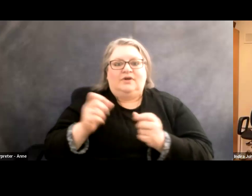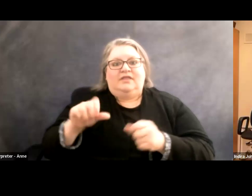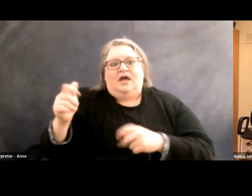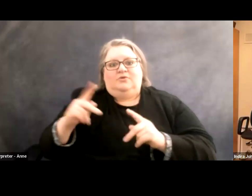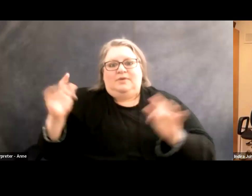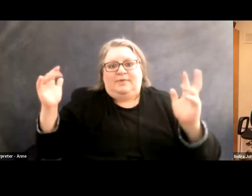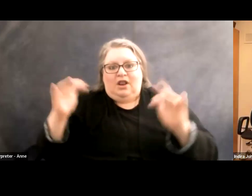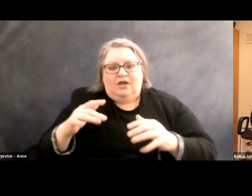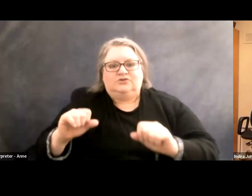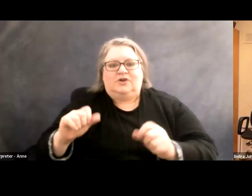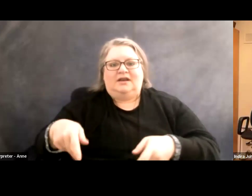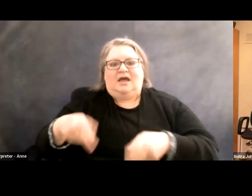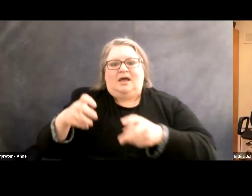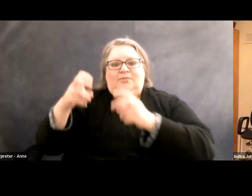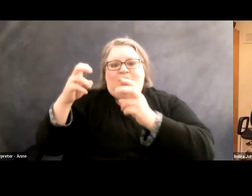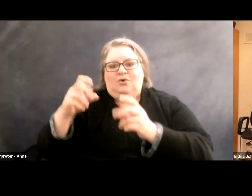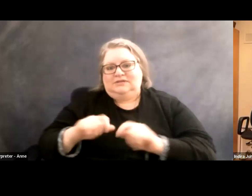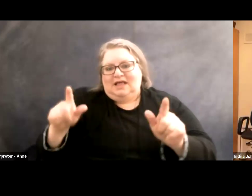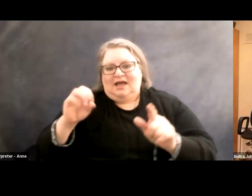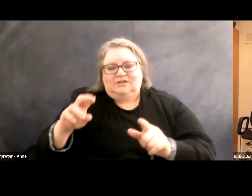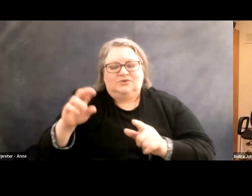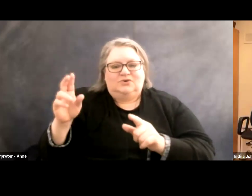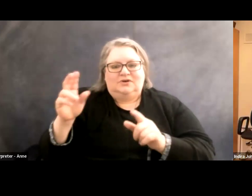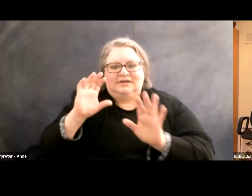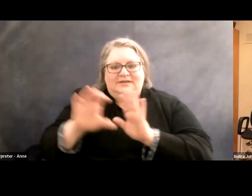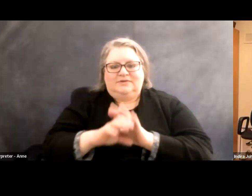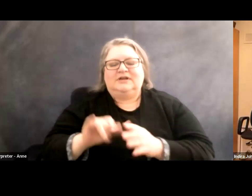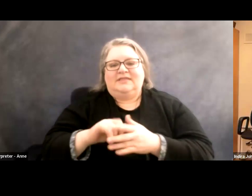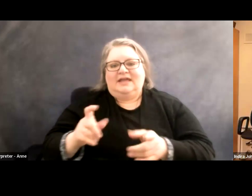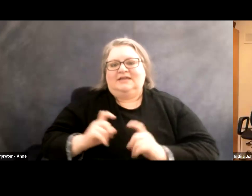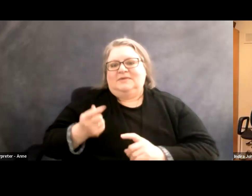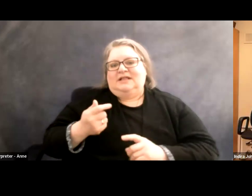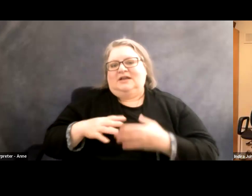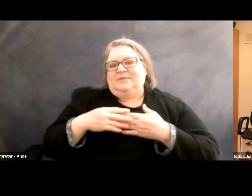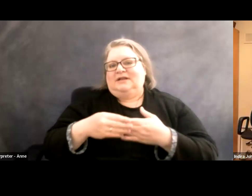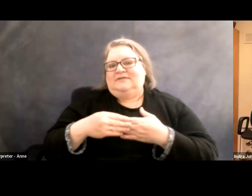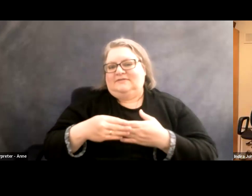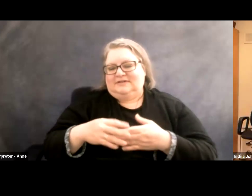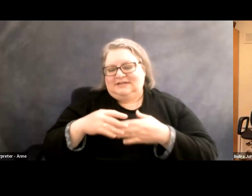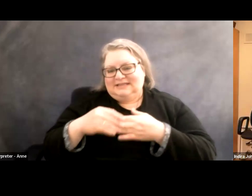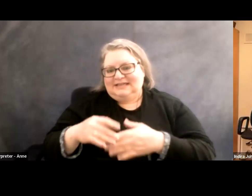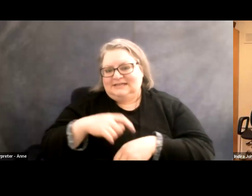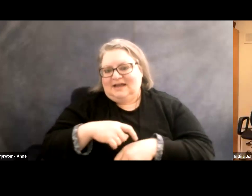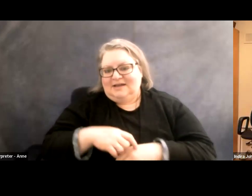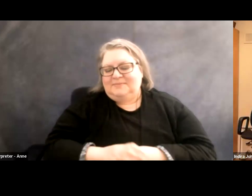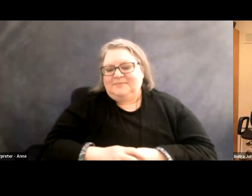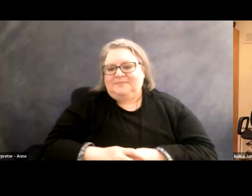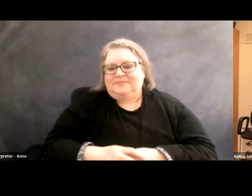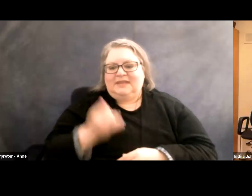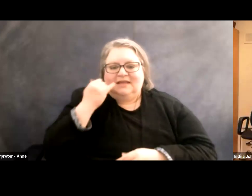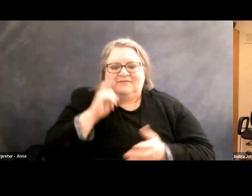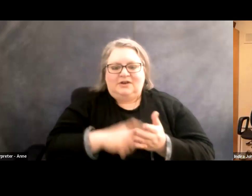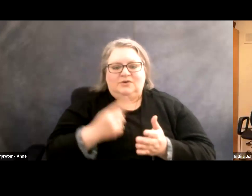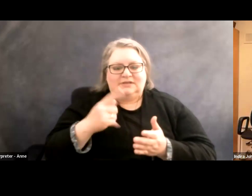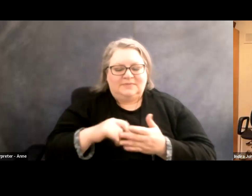to upload their slides or images. That gives me a little bit of lead time in case I notice something